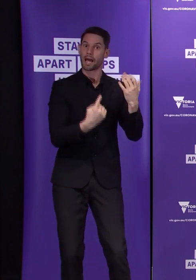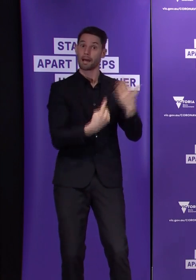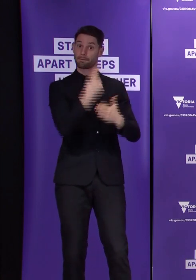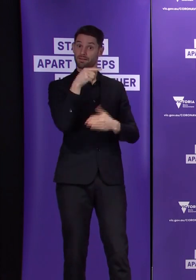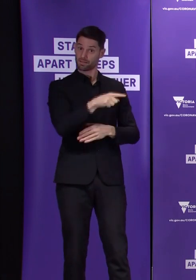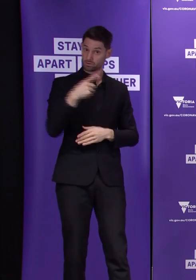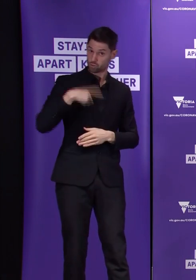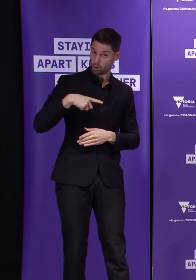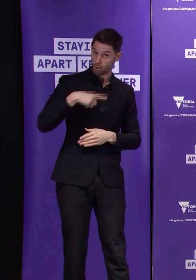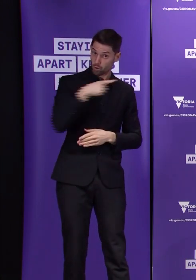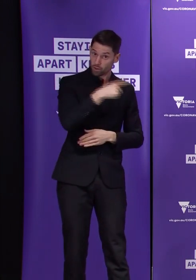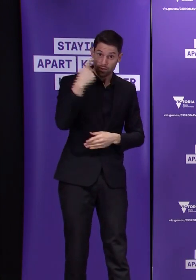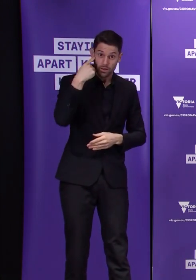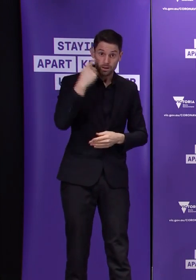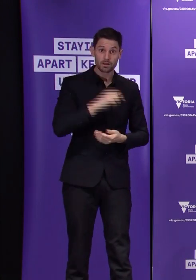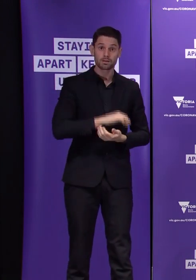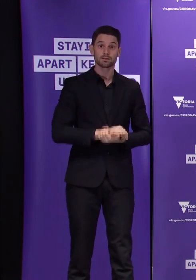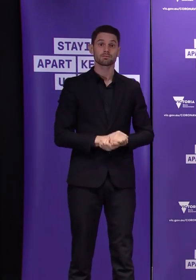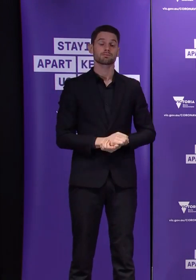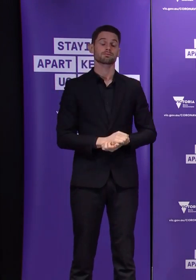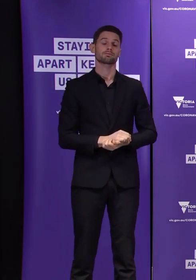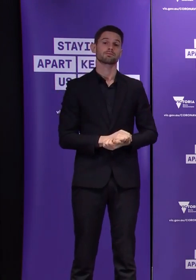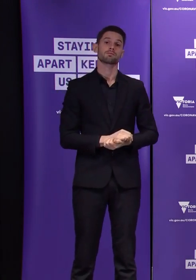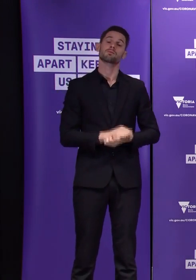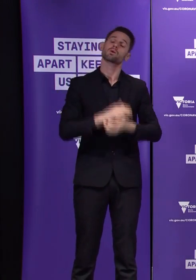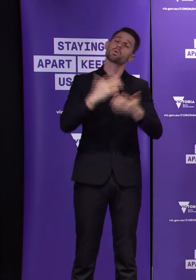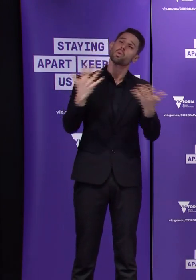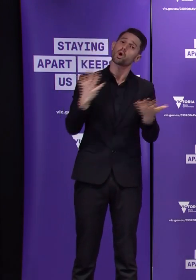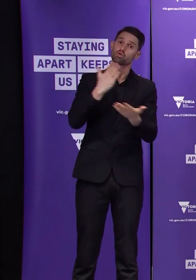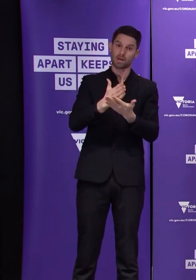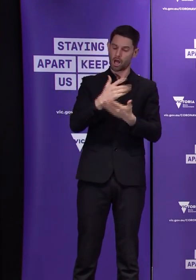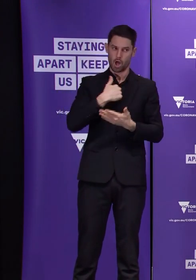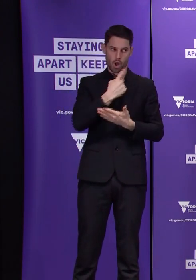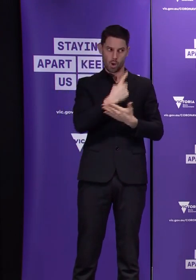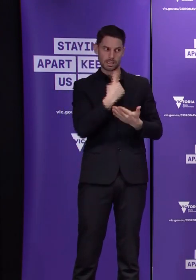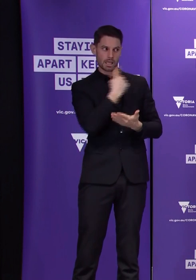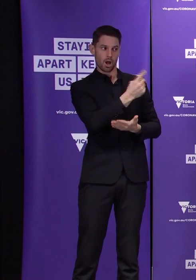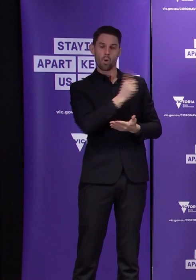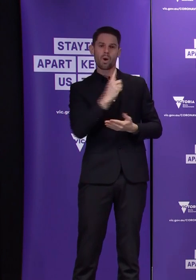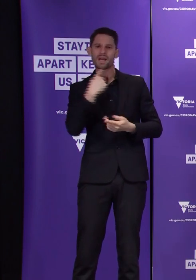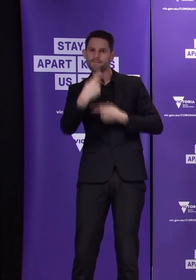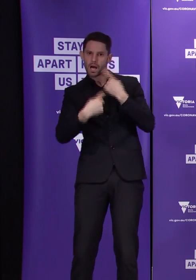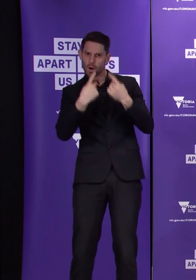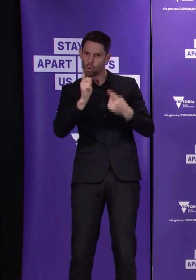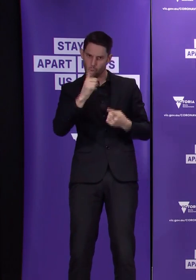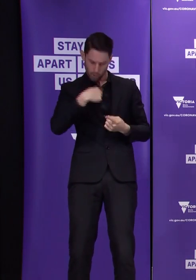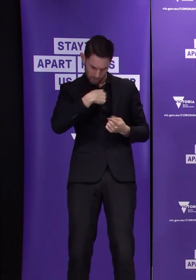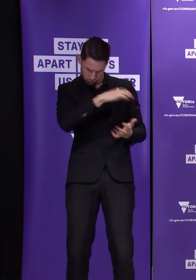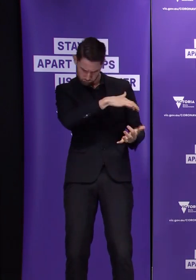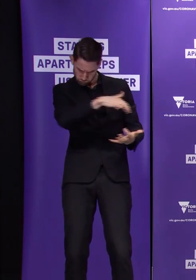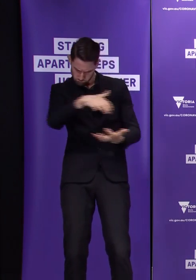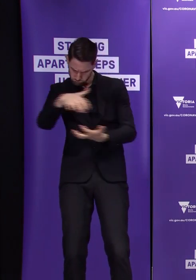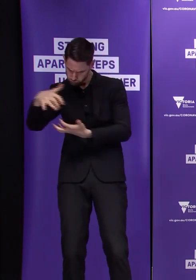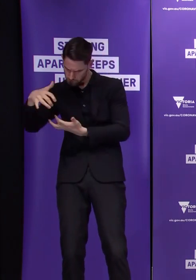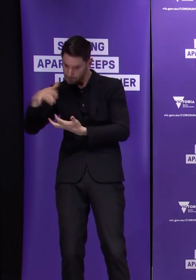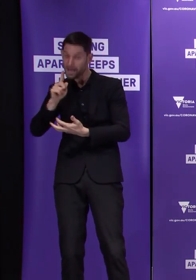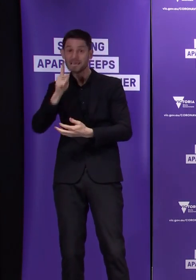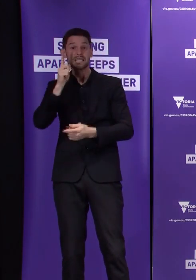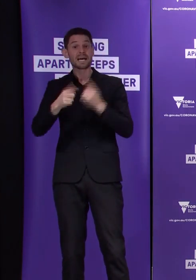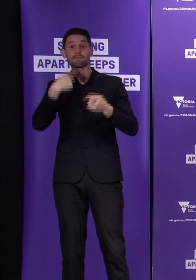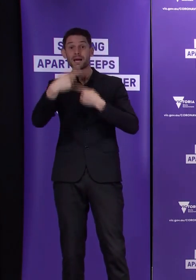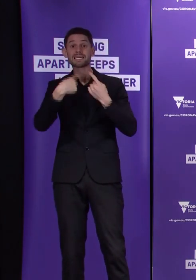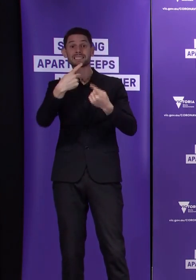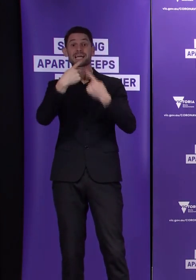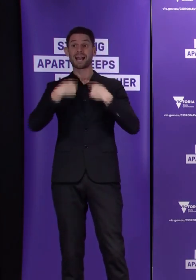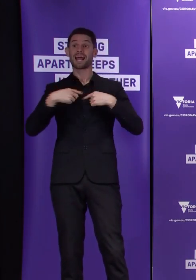that by saying this: there's what the data tells us, and then there's what is invisible in the data, which tells us in